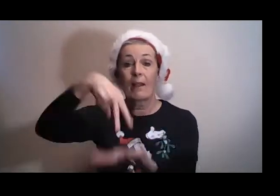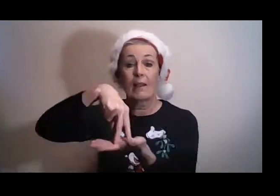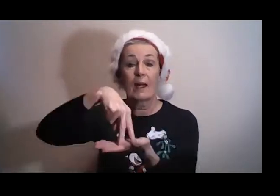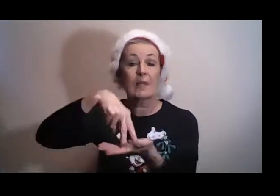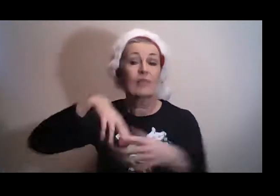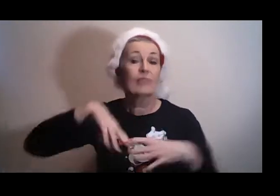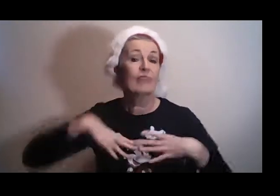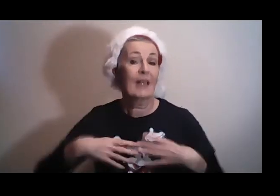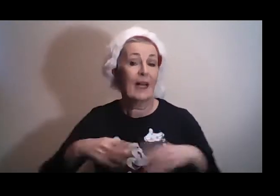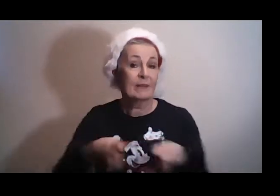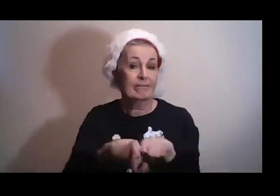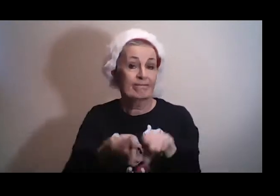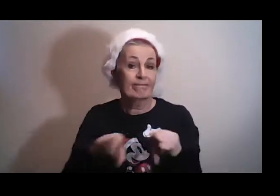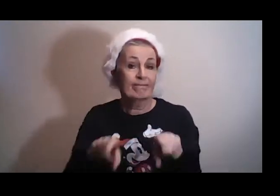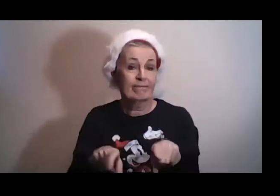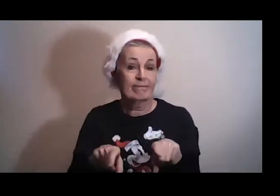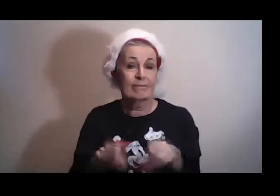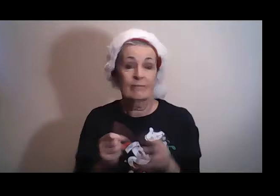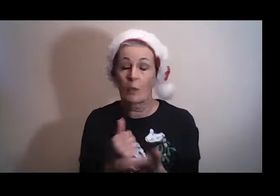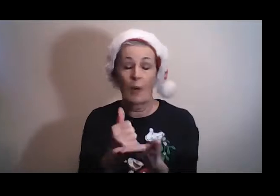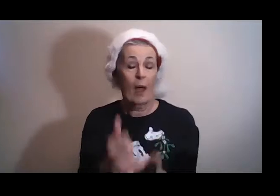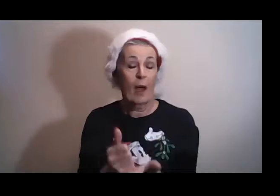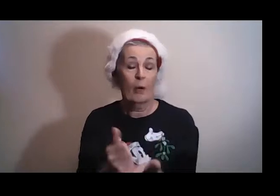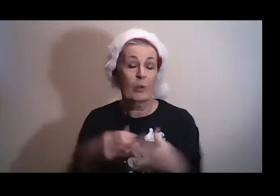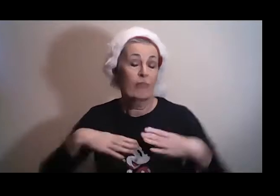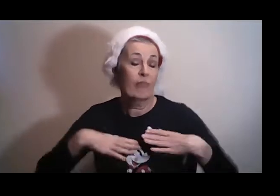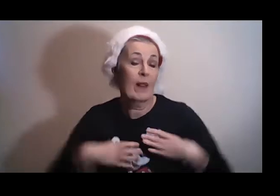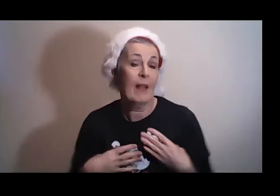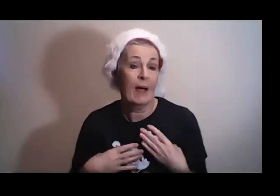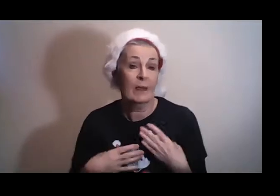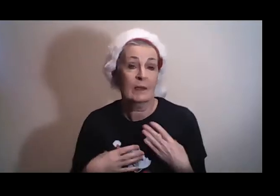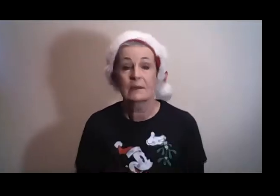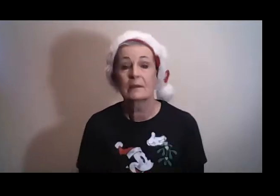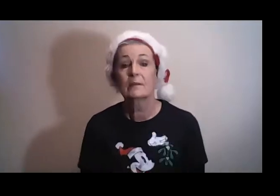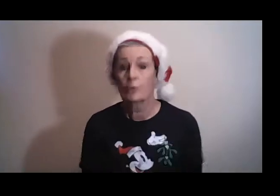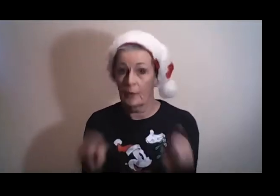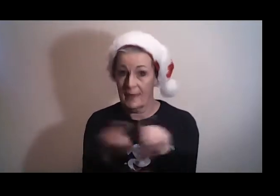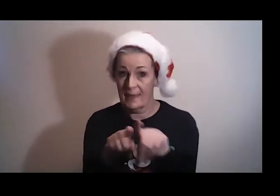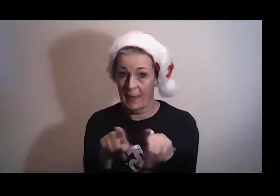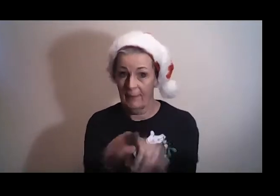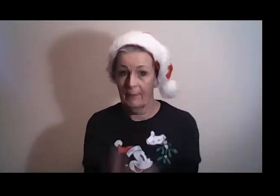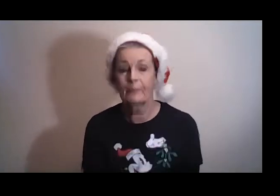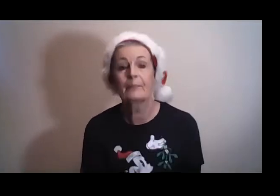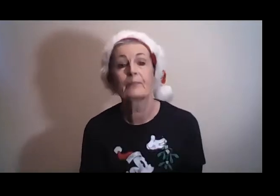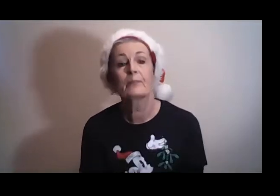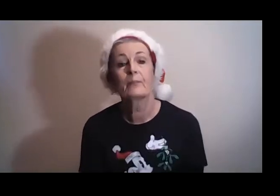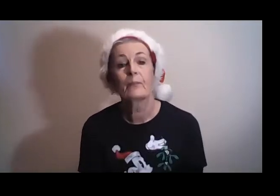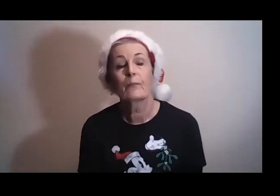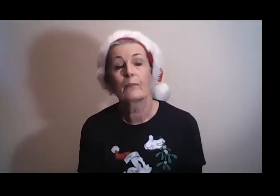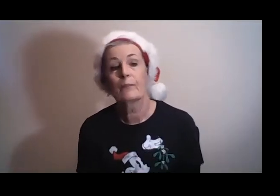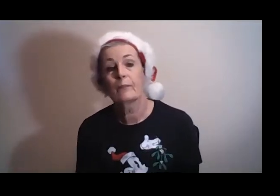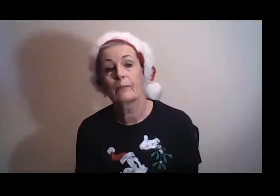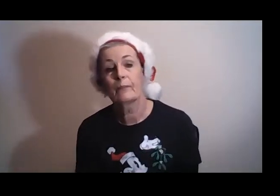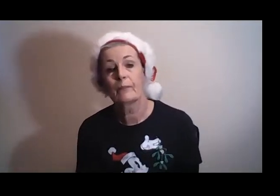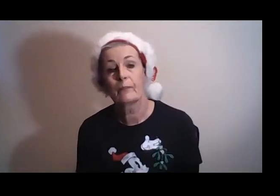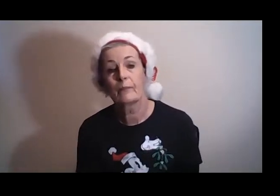relax. It will help with your coordination. So you do the same. So imagine you're hugging that cushion with the top arm and